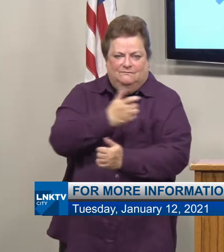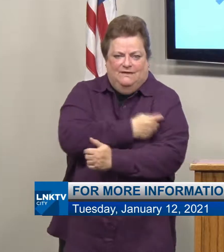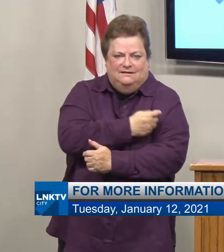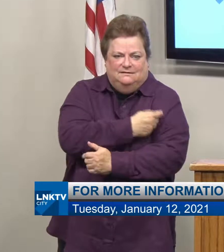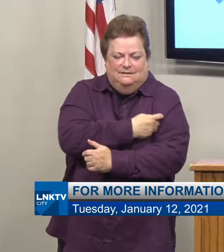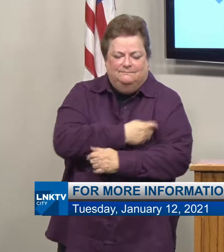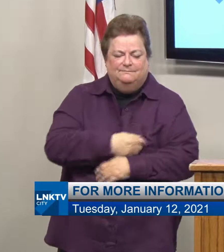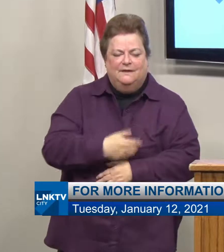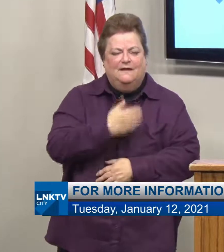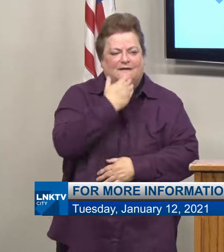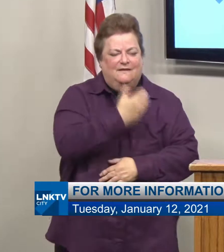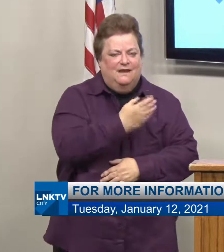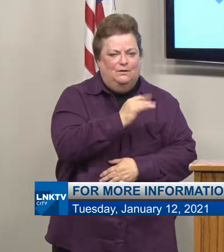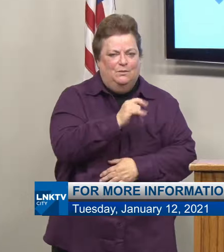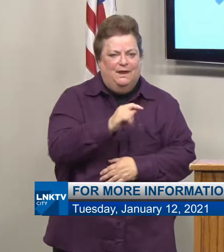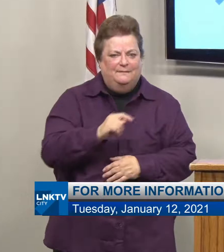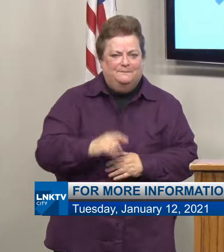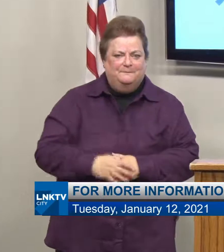Thank you so much, Pat.